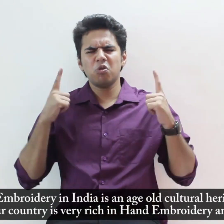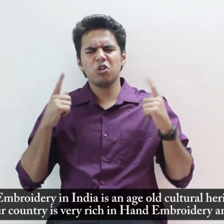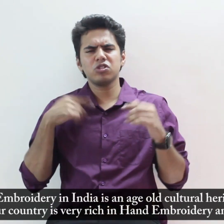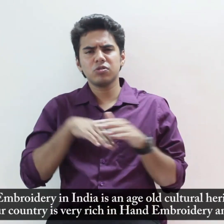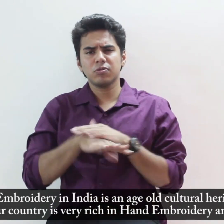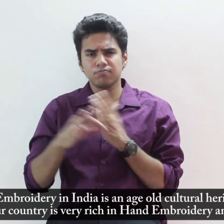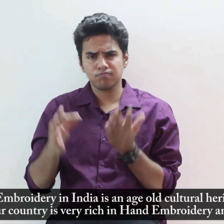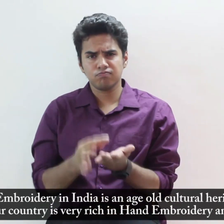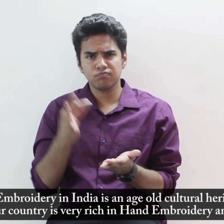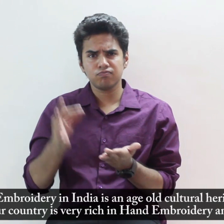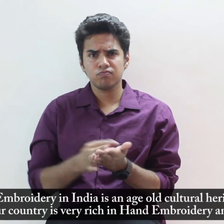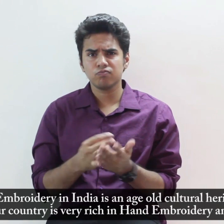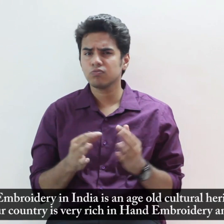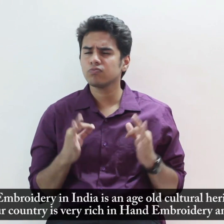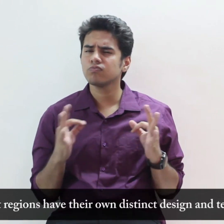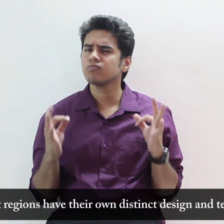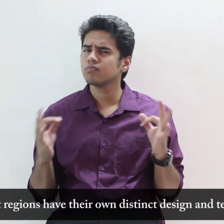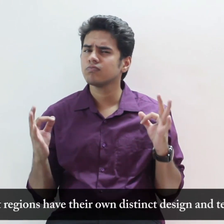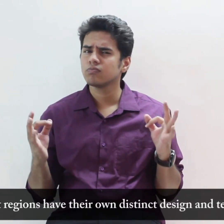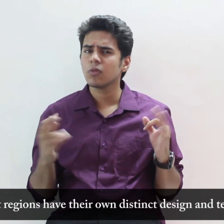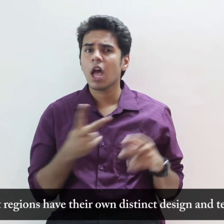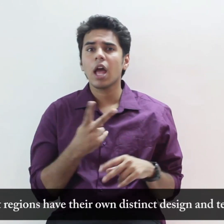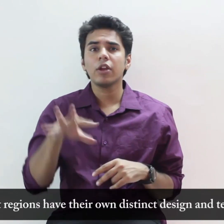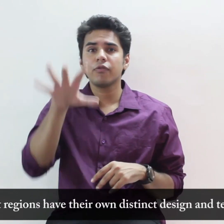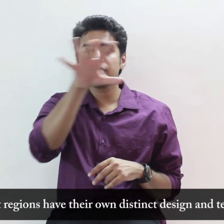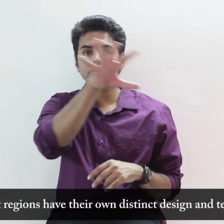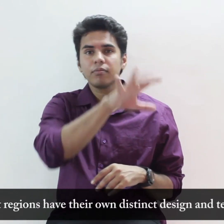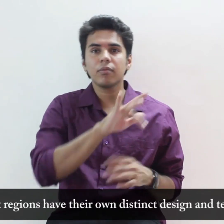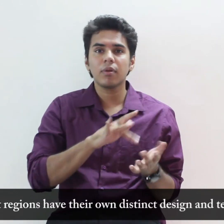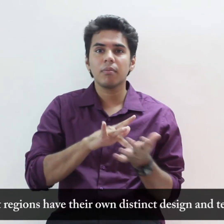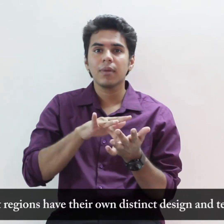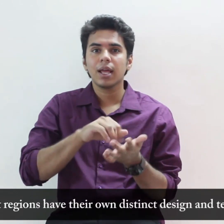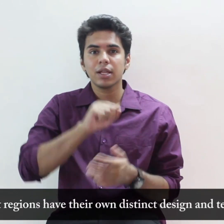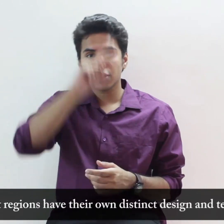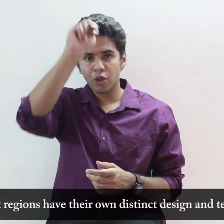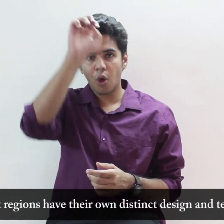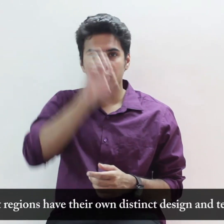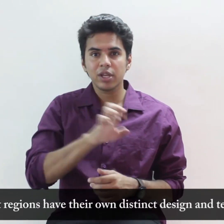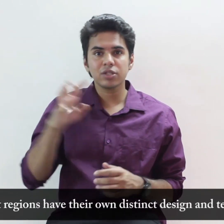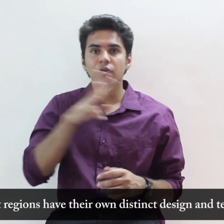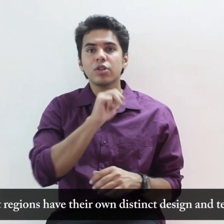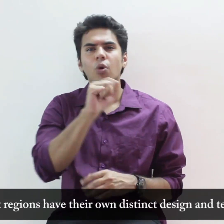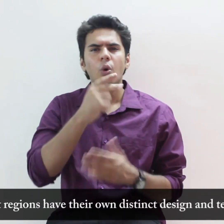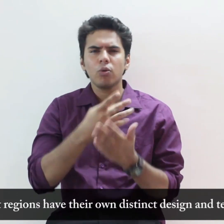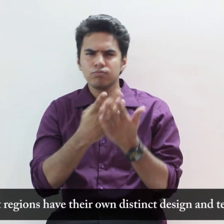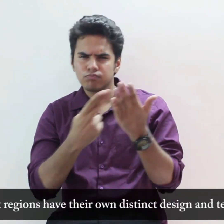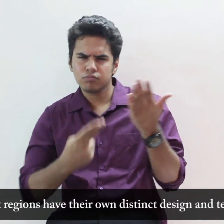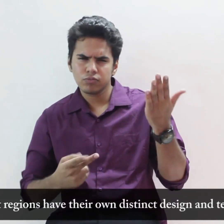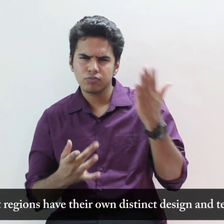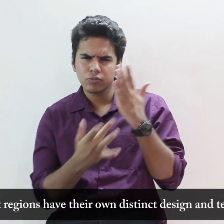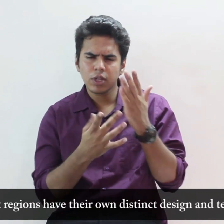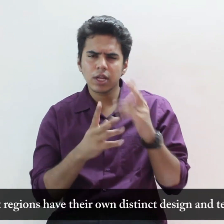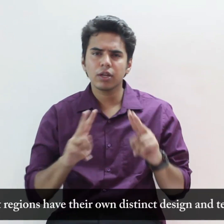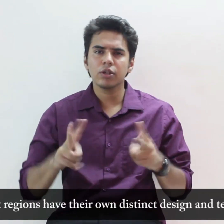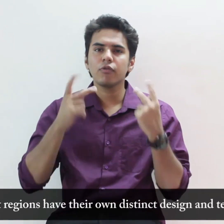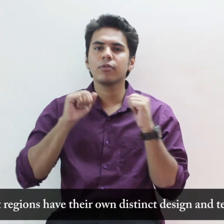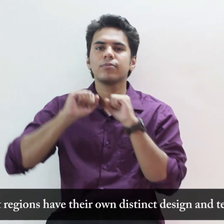embroidery, and different religions have their own distinct design and techniques.